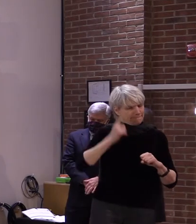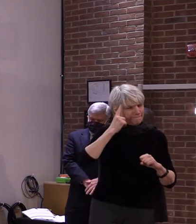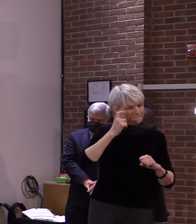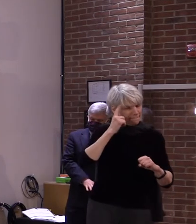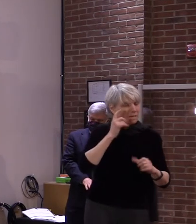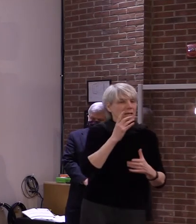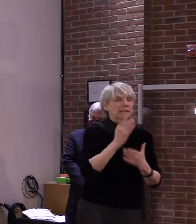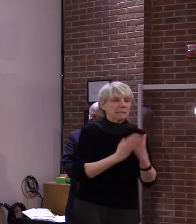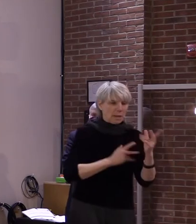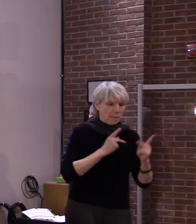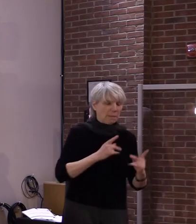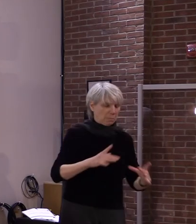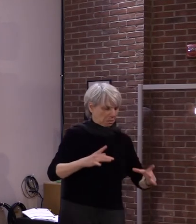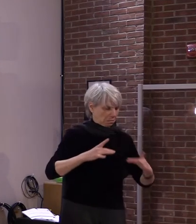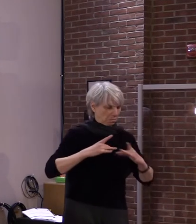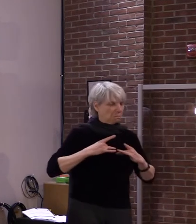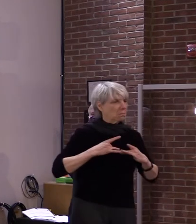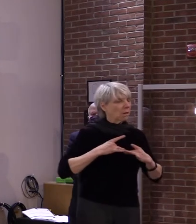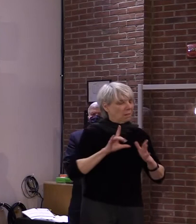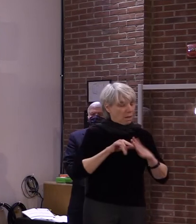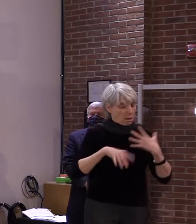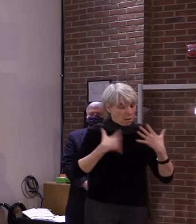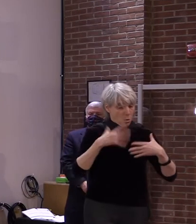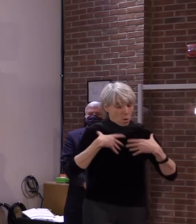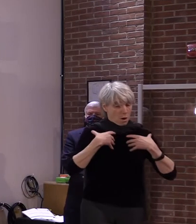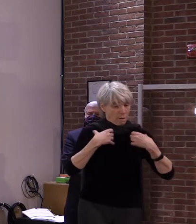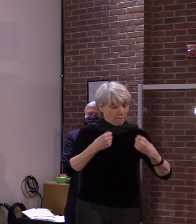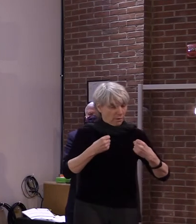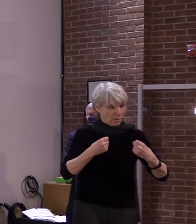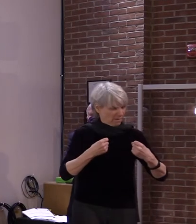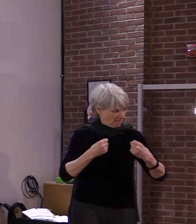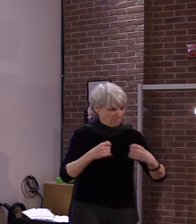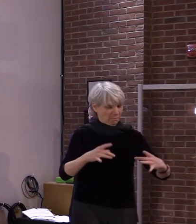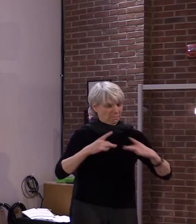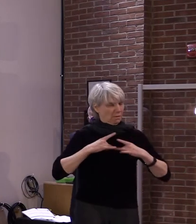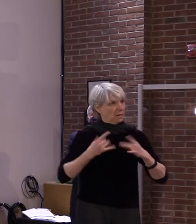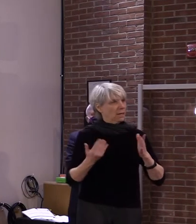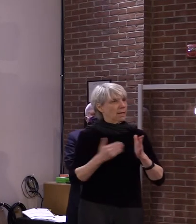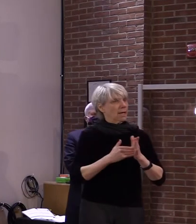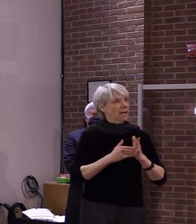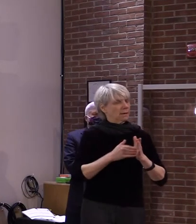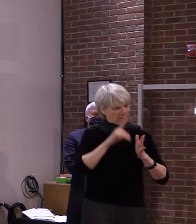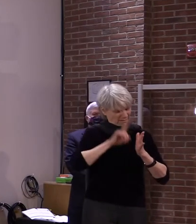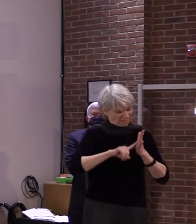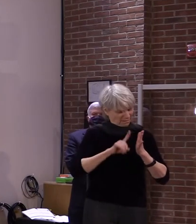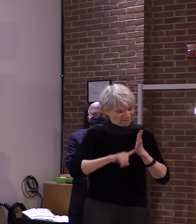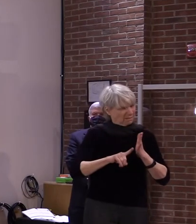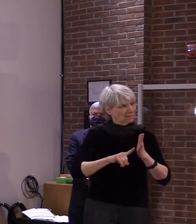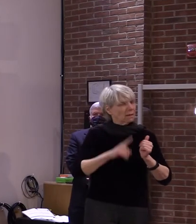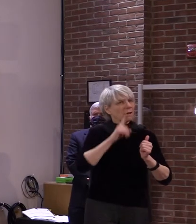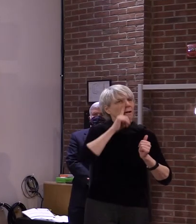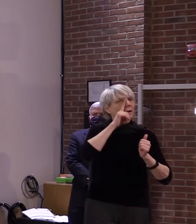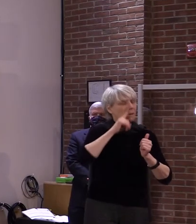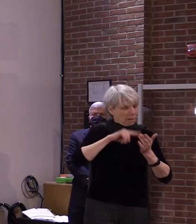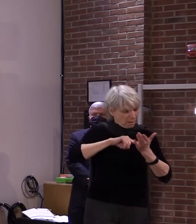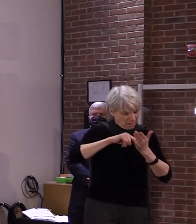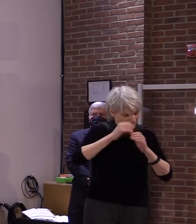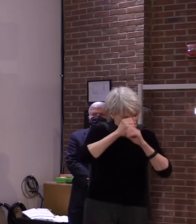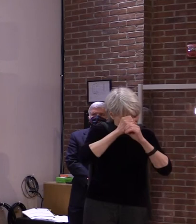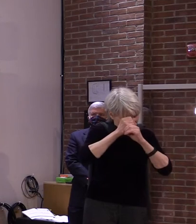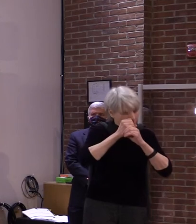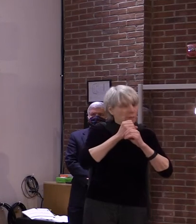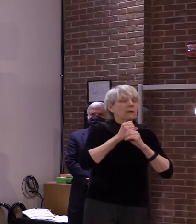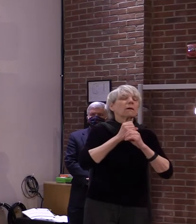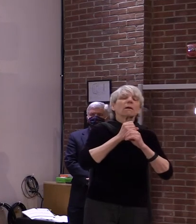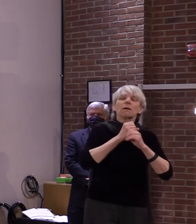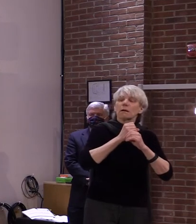found cases where they had one strain recovered and then four months later came down with another illness that was